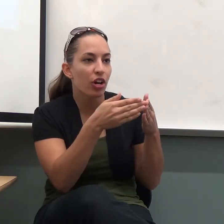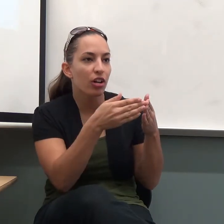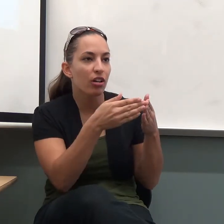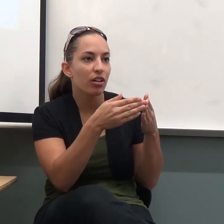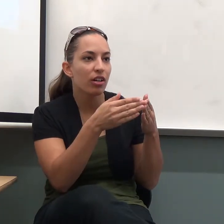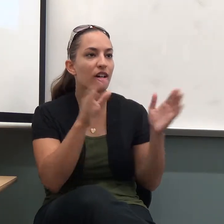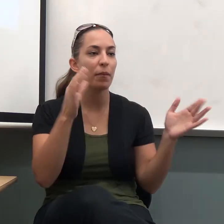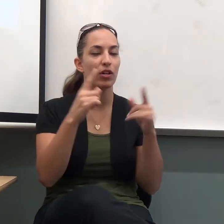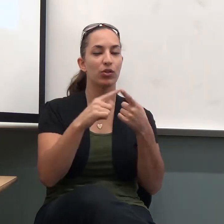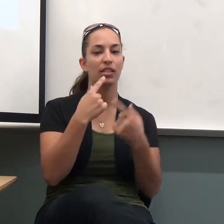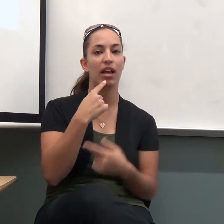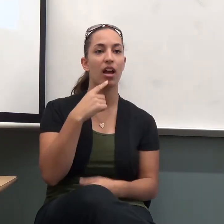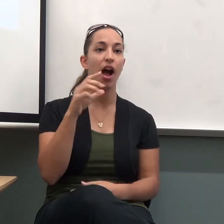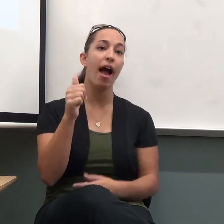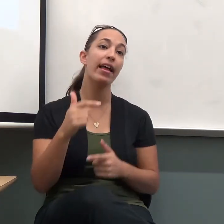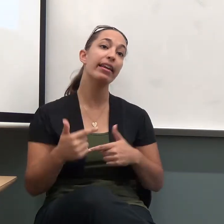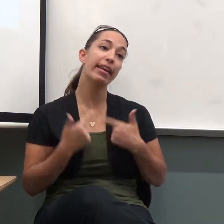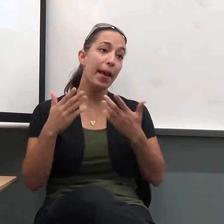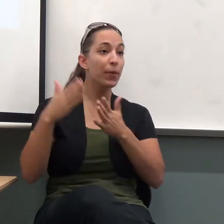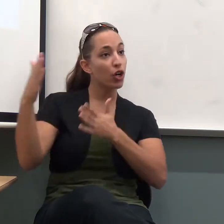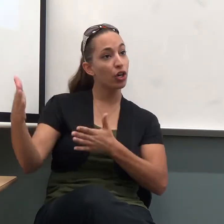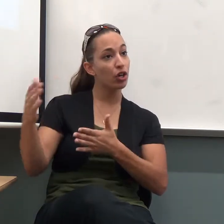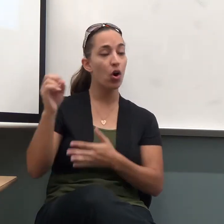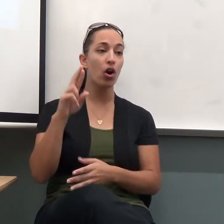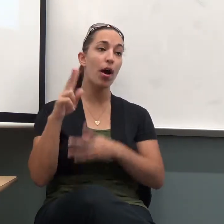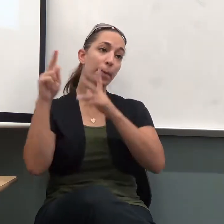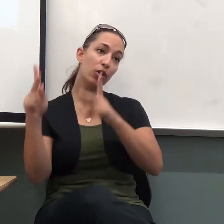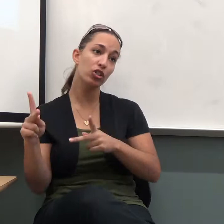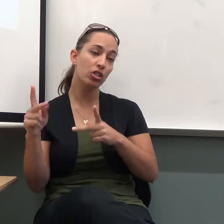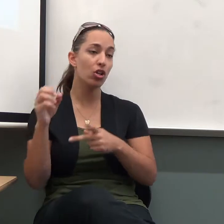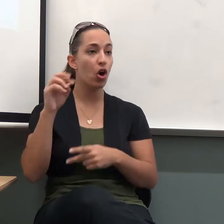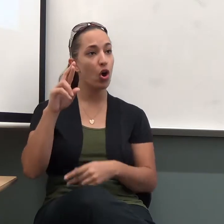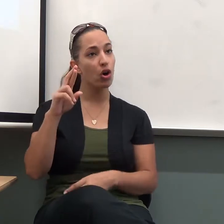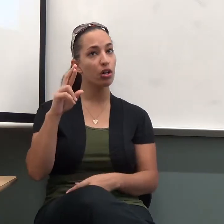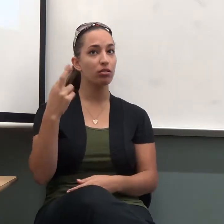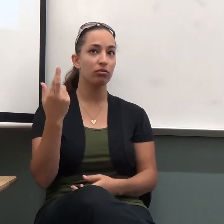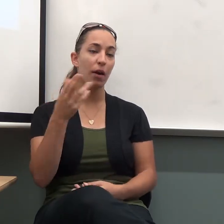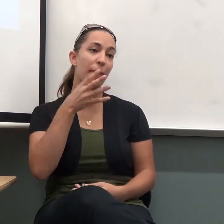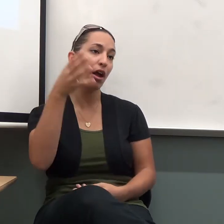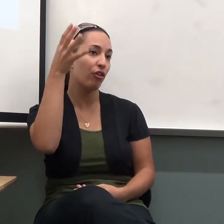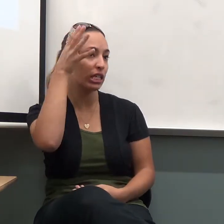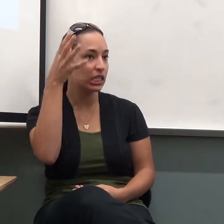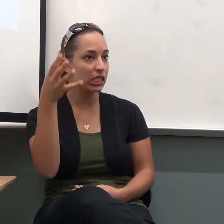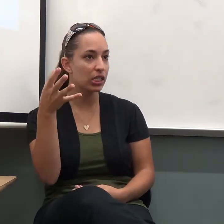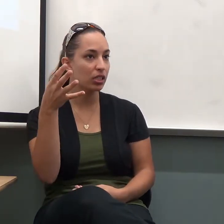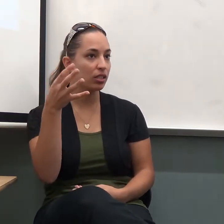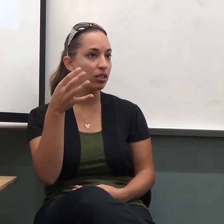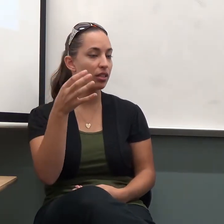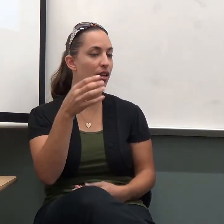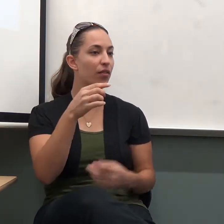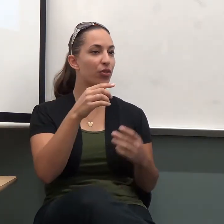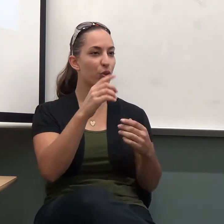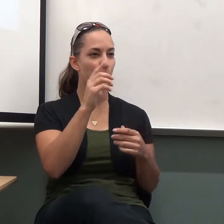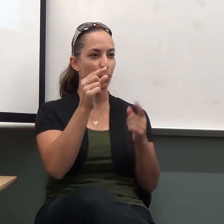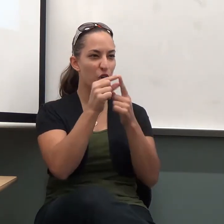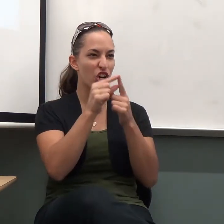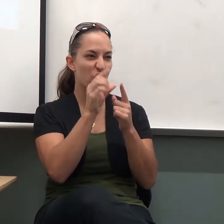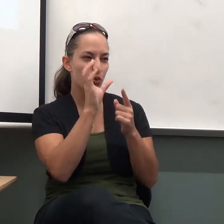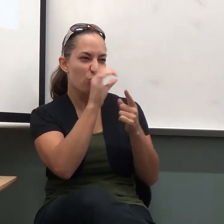a neighbor, a person, the word itself has a meaning that represents a